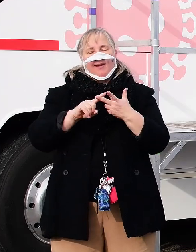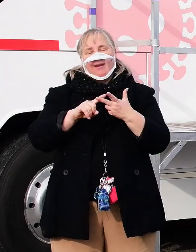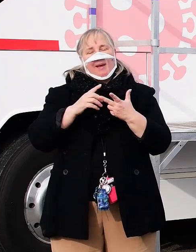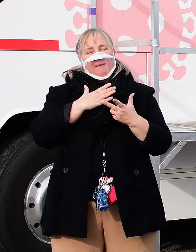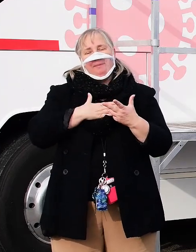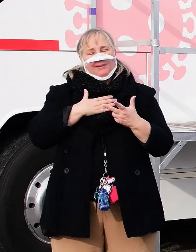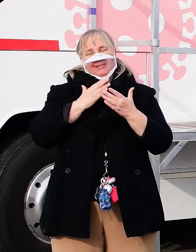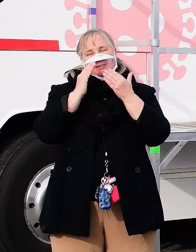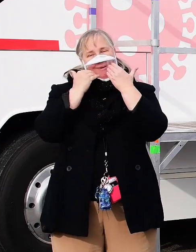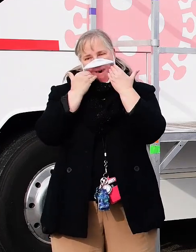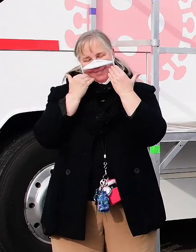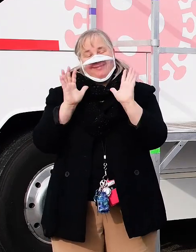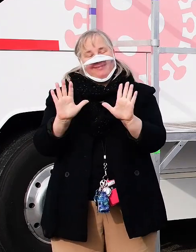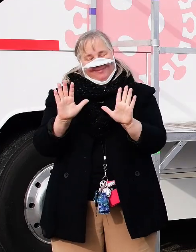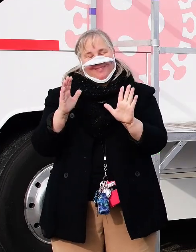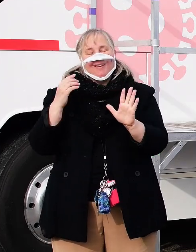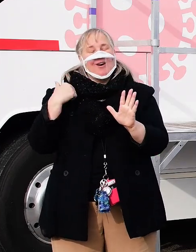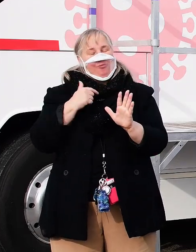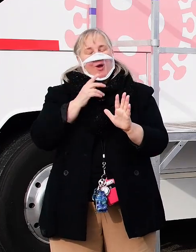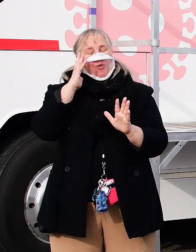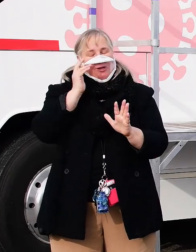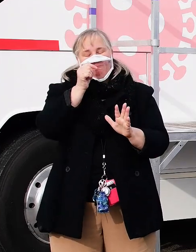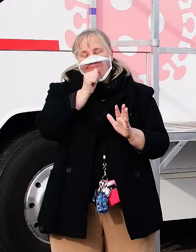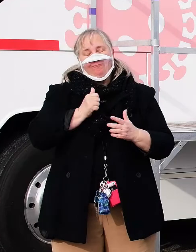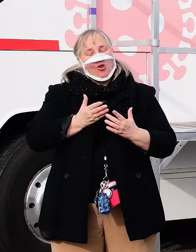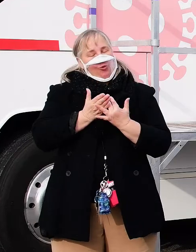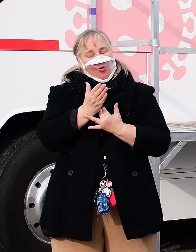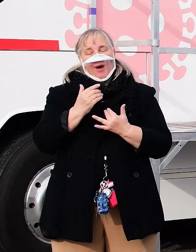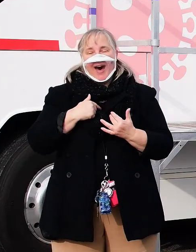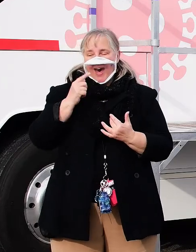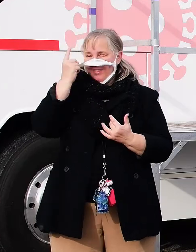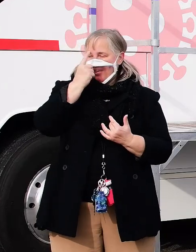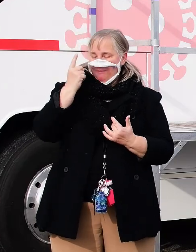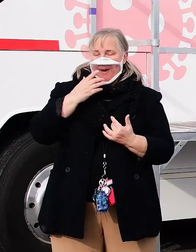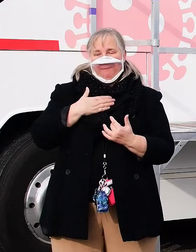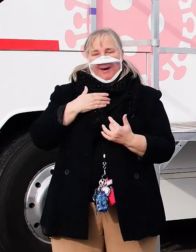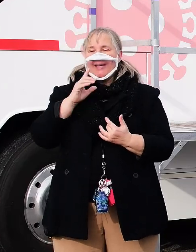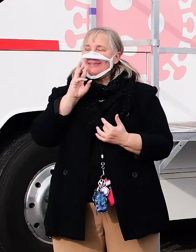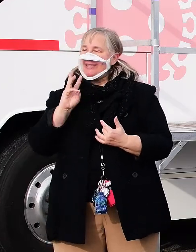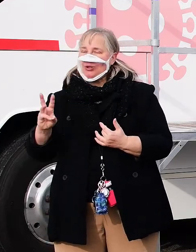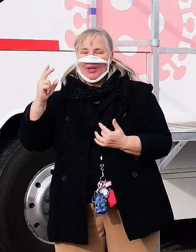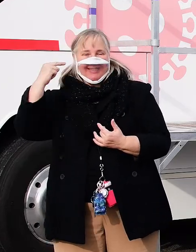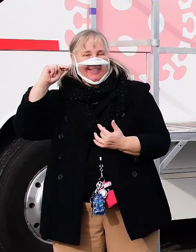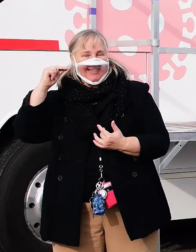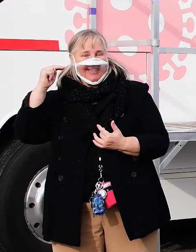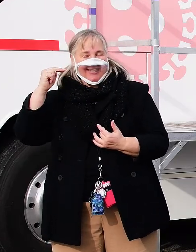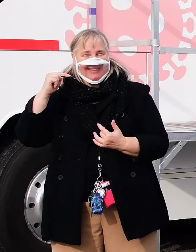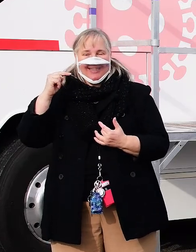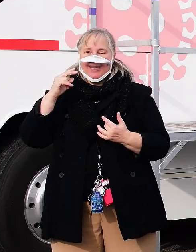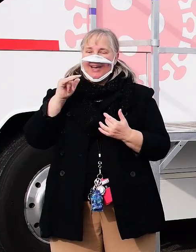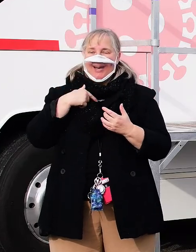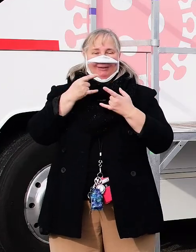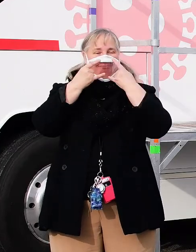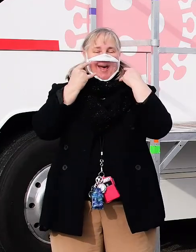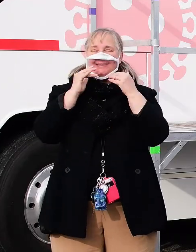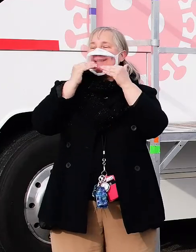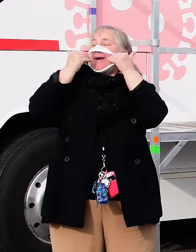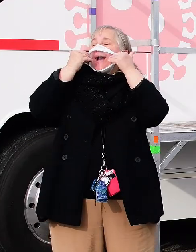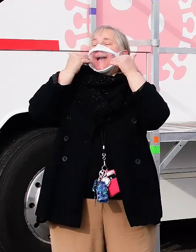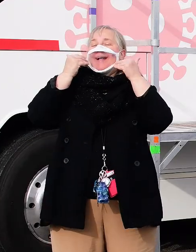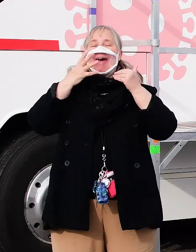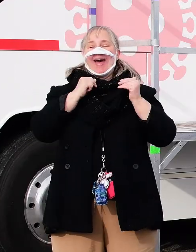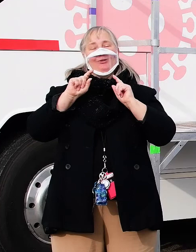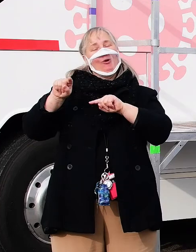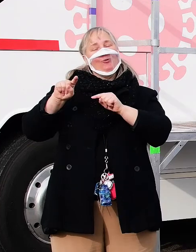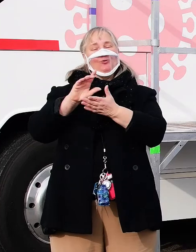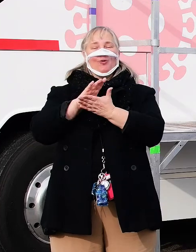will all get through this. I always think of my 6-year-old niece who wears a mask with a smile and goes to school every day. We will win, and